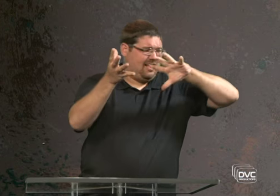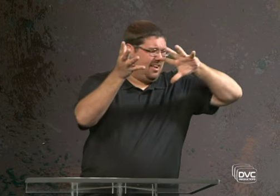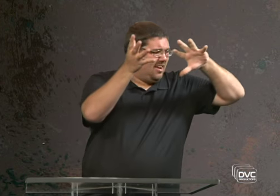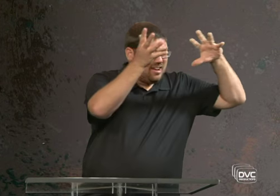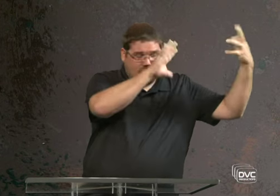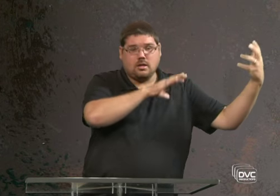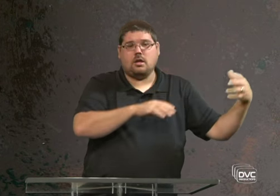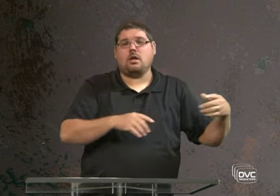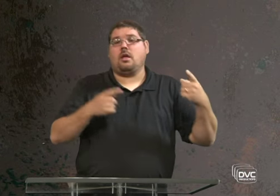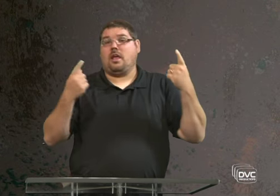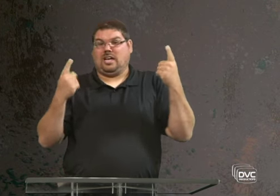of a family.